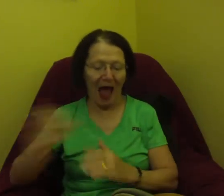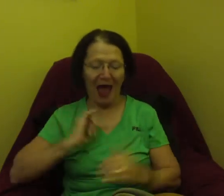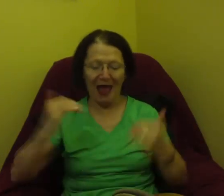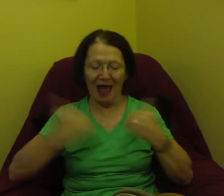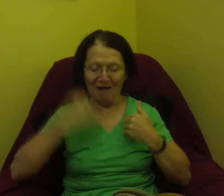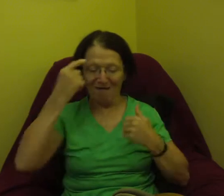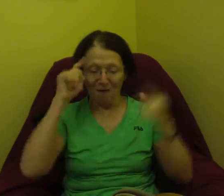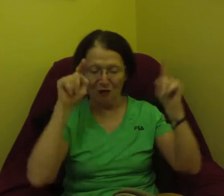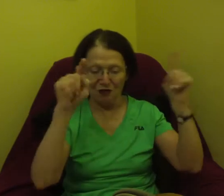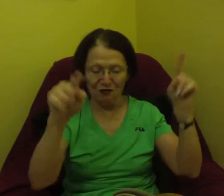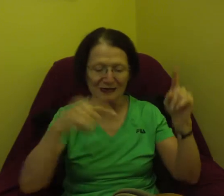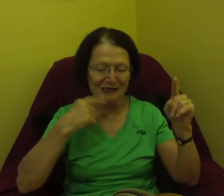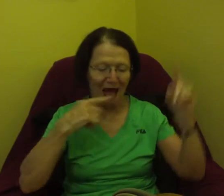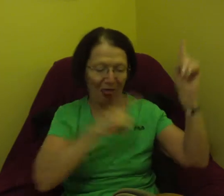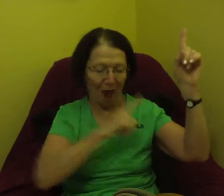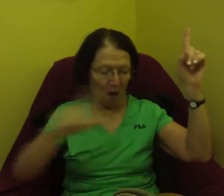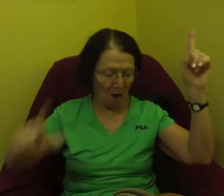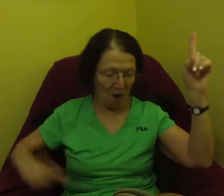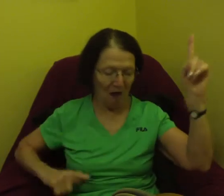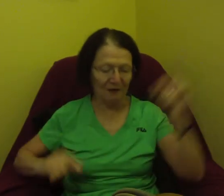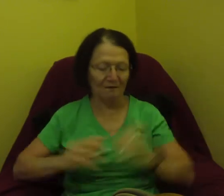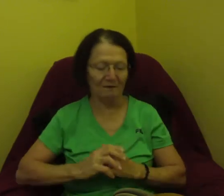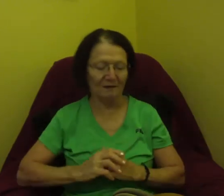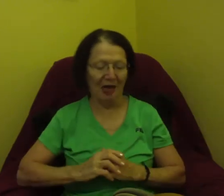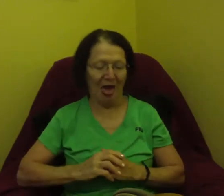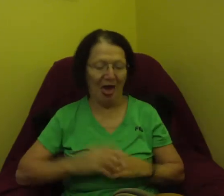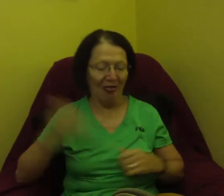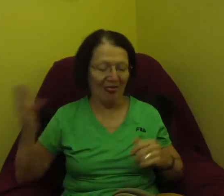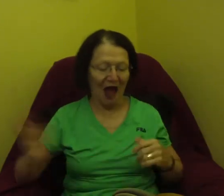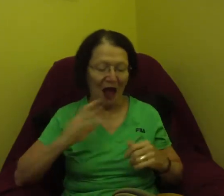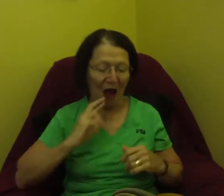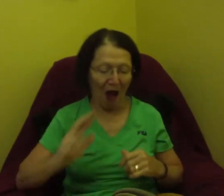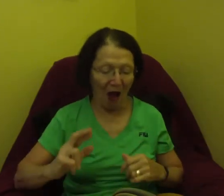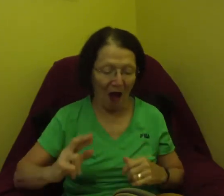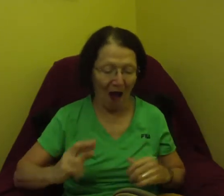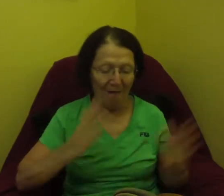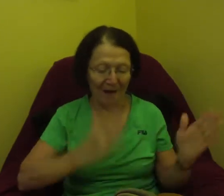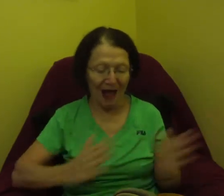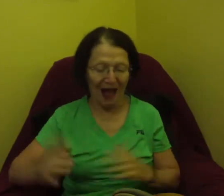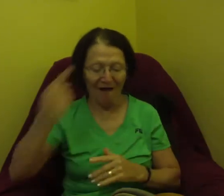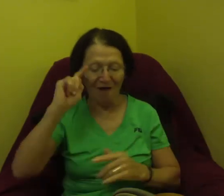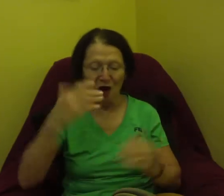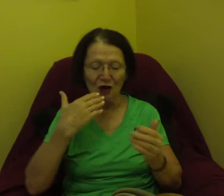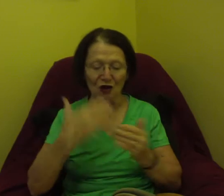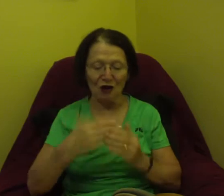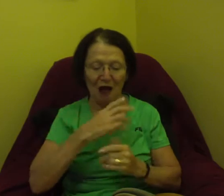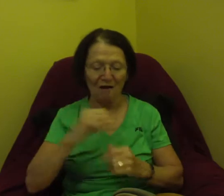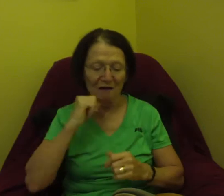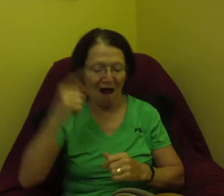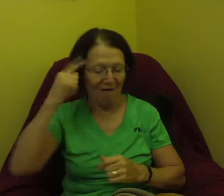home. My aunt and my aunt, that's